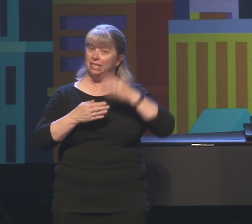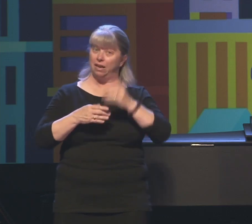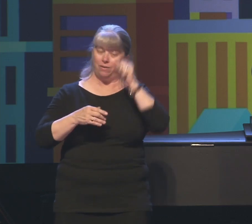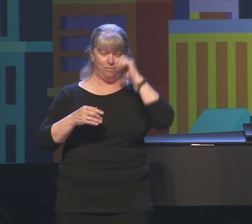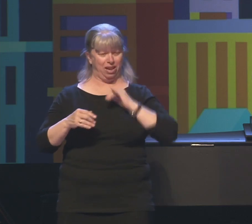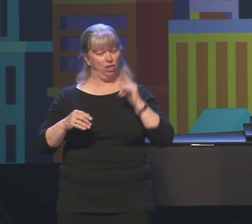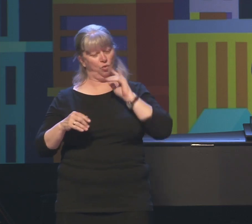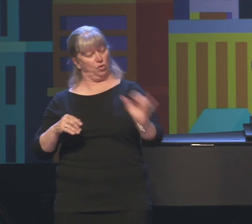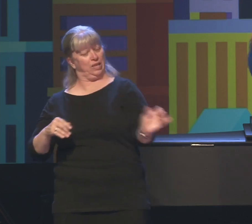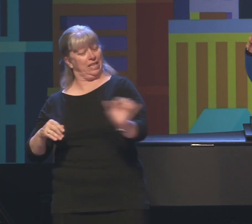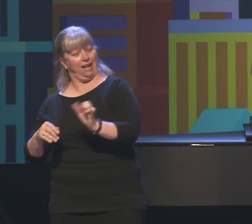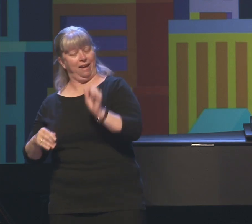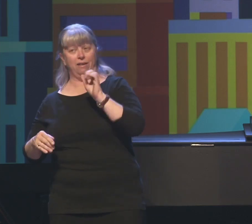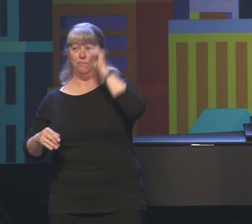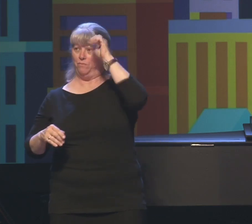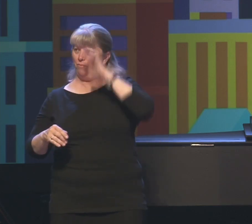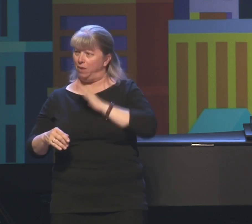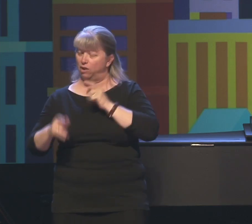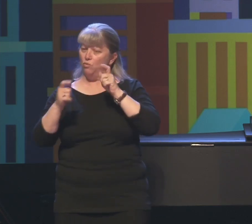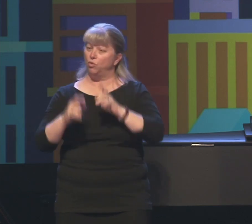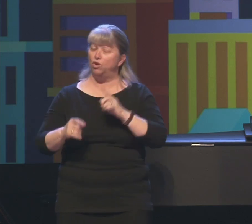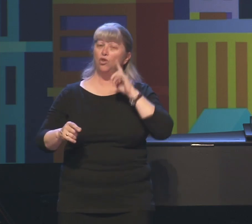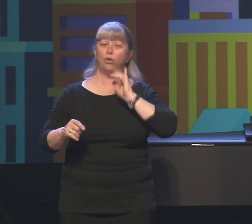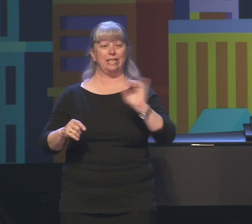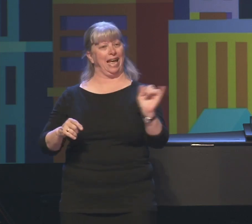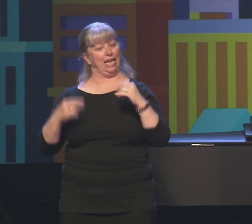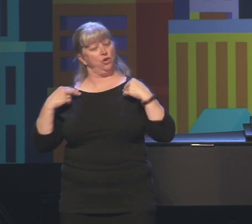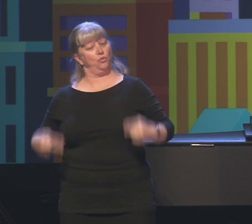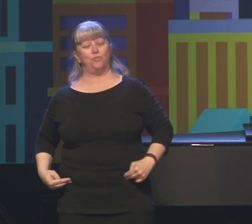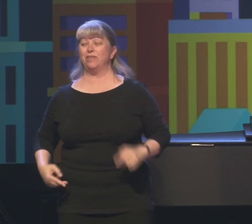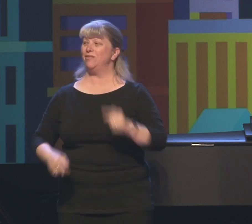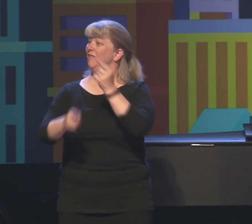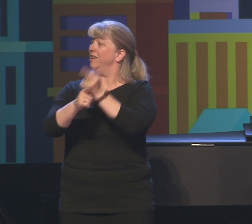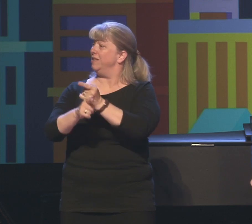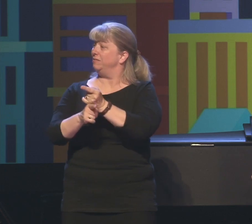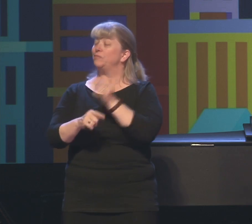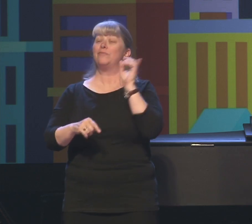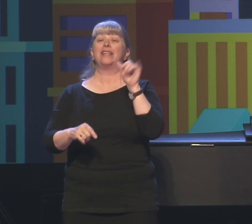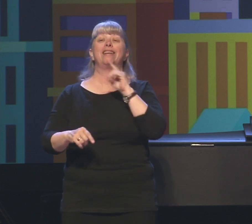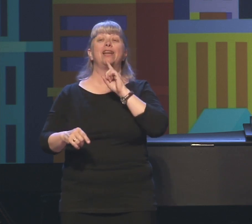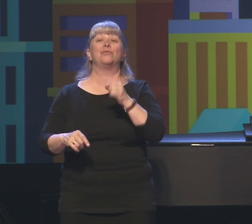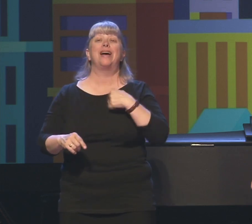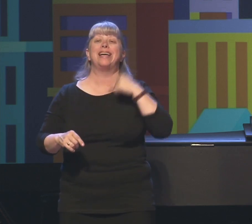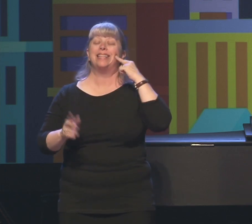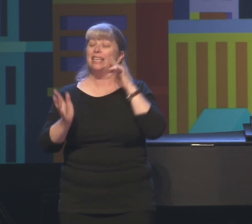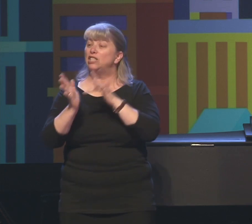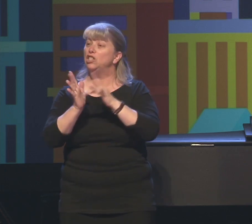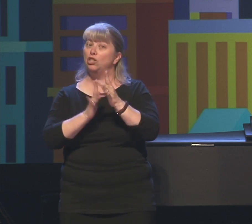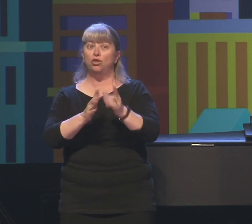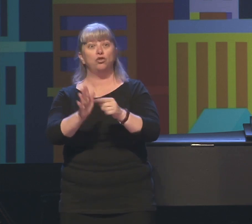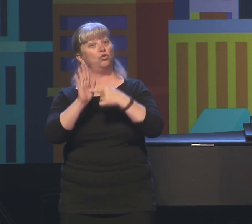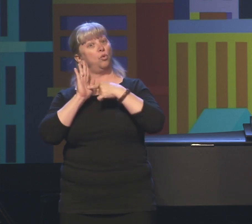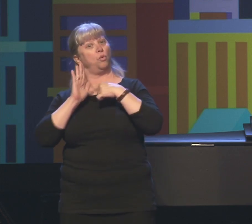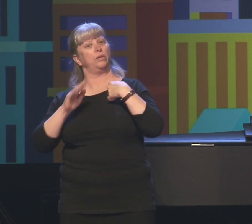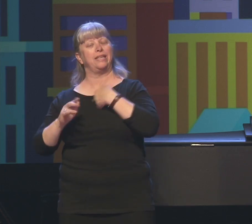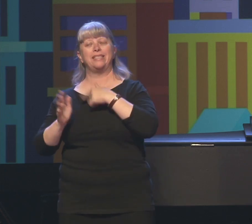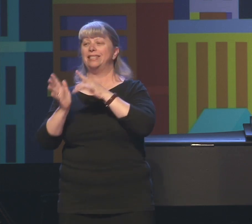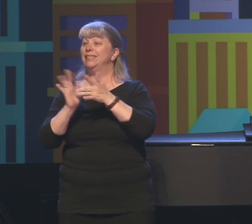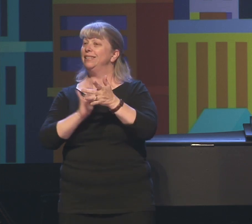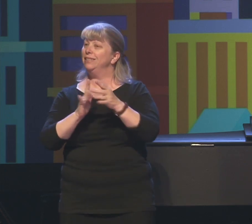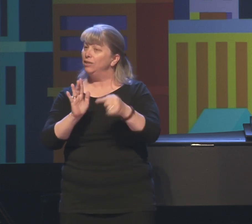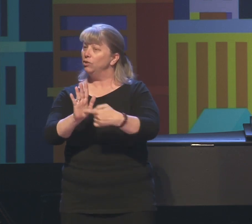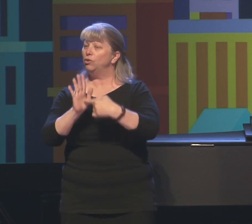a rule that's coming to the earth that is what it means to be human, right? And that's actually, I think, what Jesus shows us, by the way. I think Jesus shows